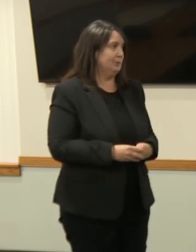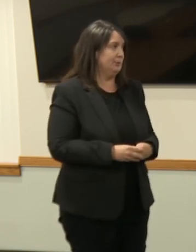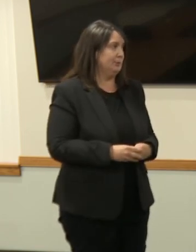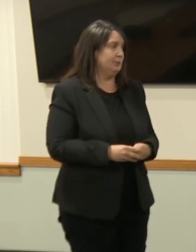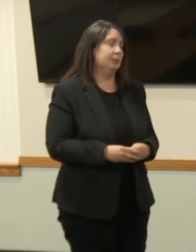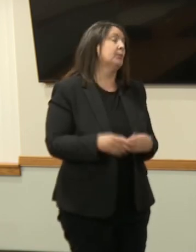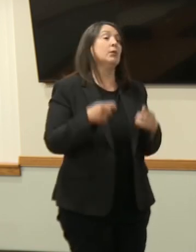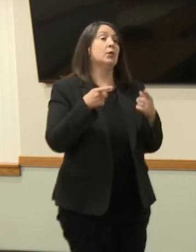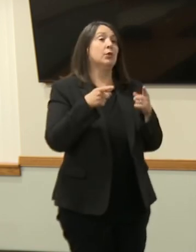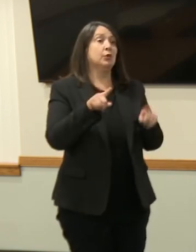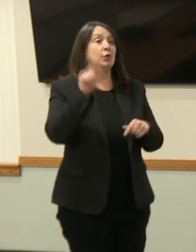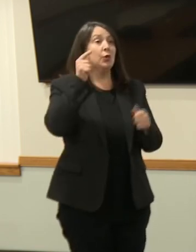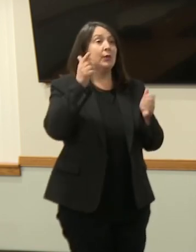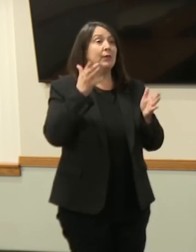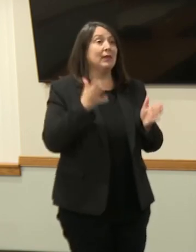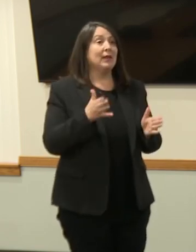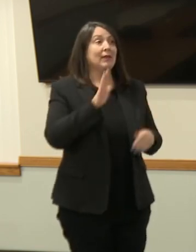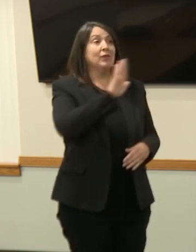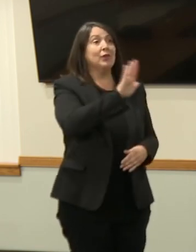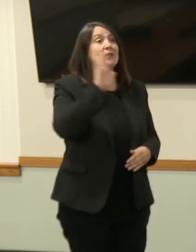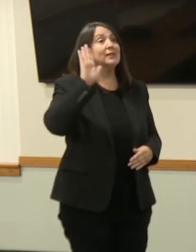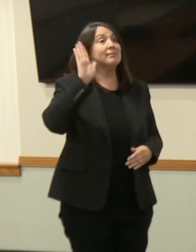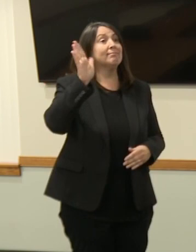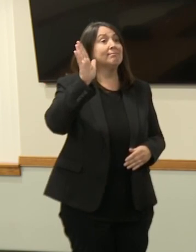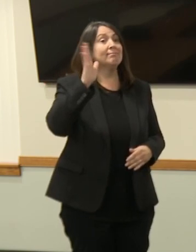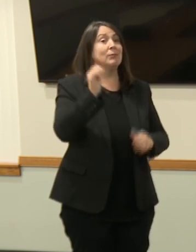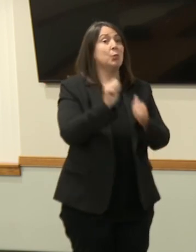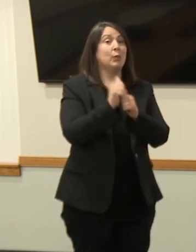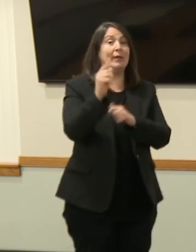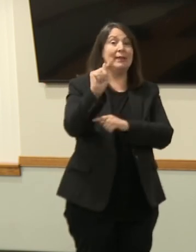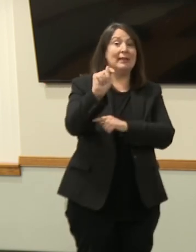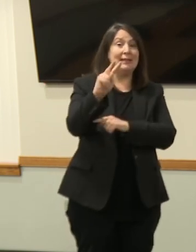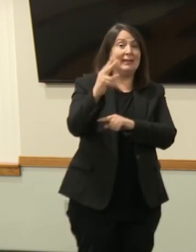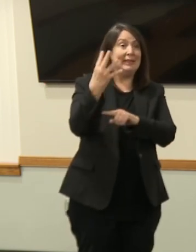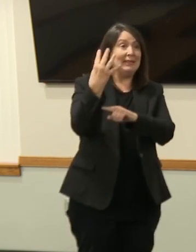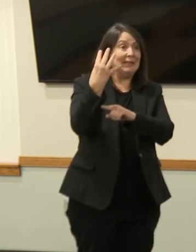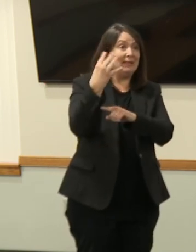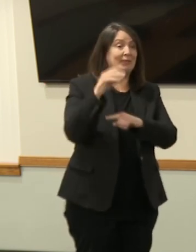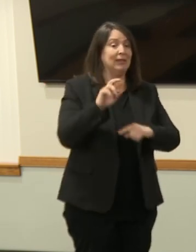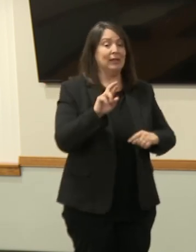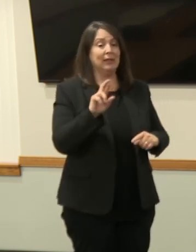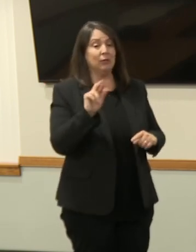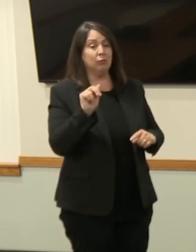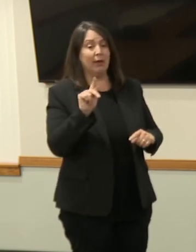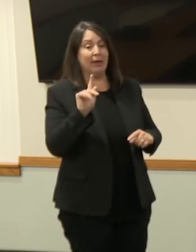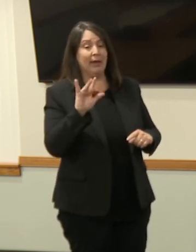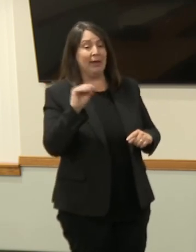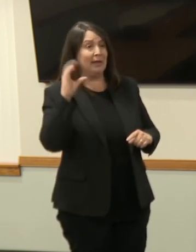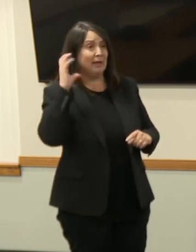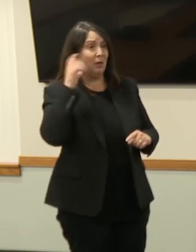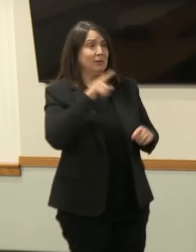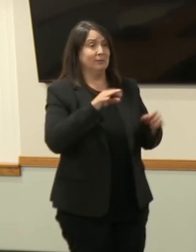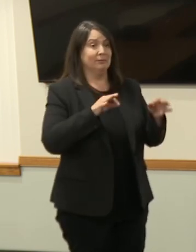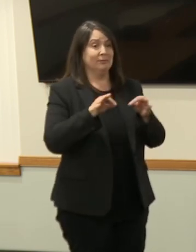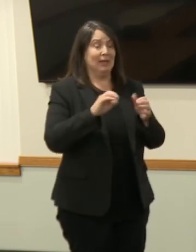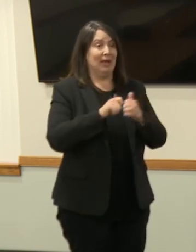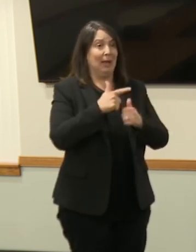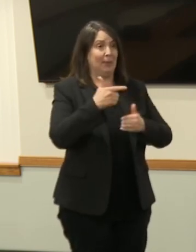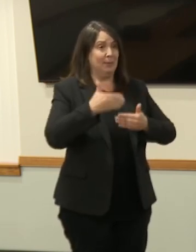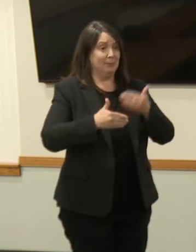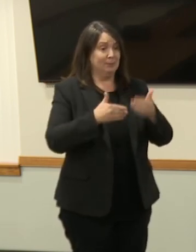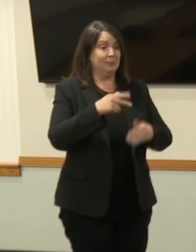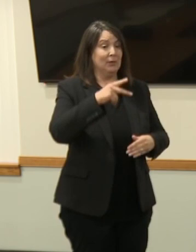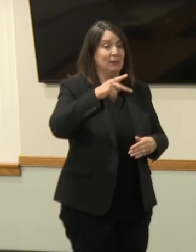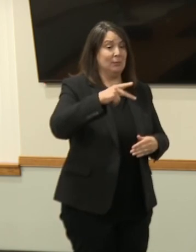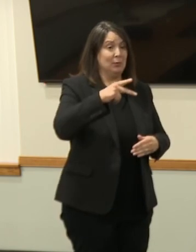During the governor's press conference today, he mentioned the various regions and how they're moving forward. Peoria, Tazewell, and Woodford are